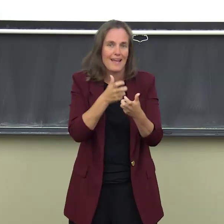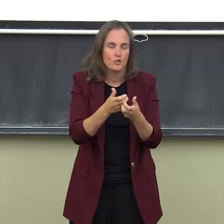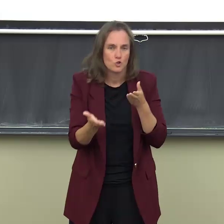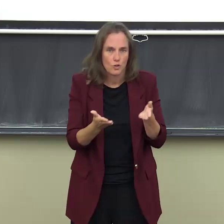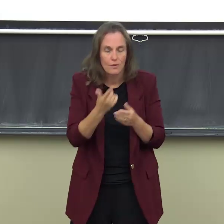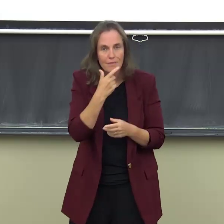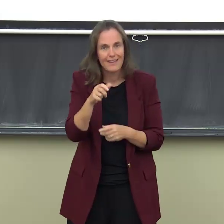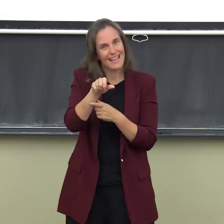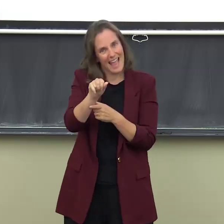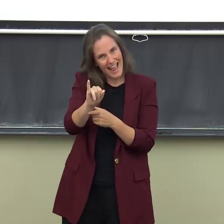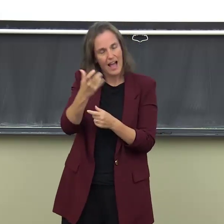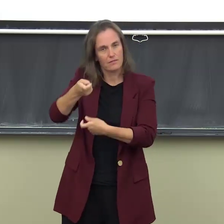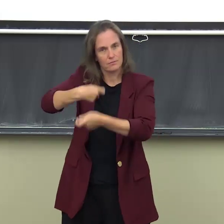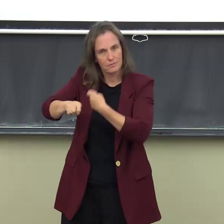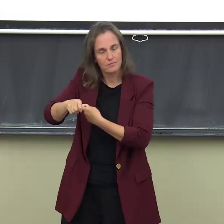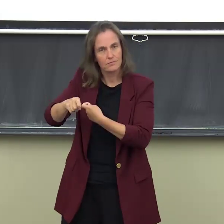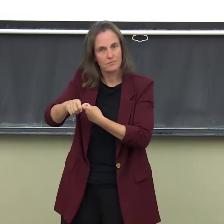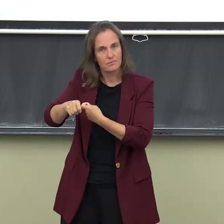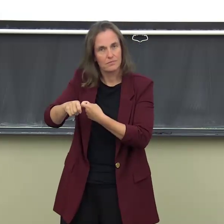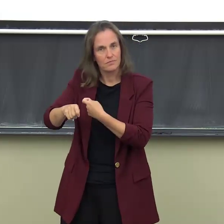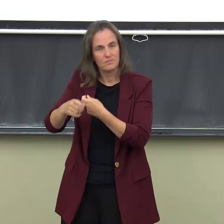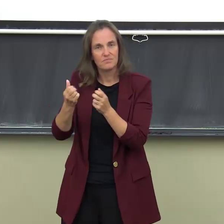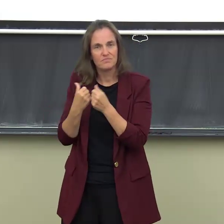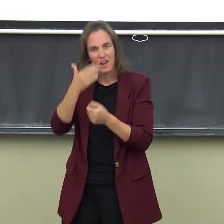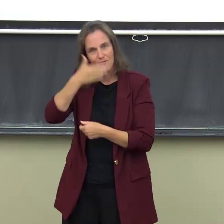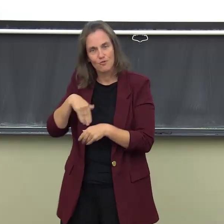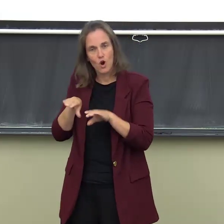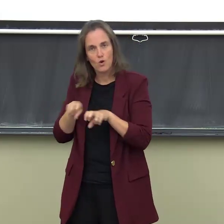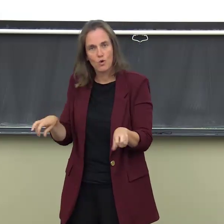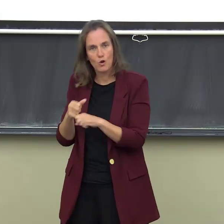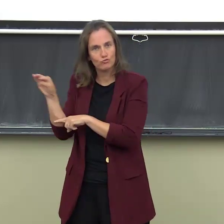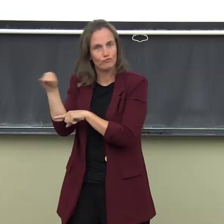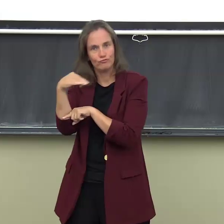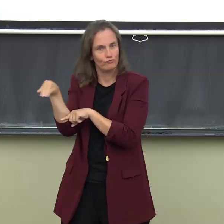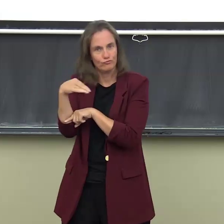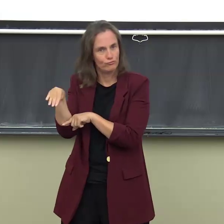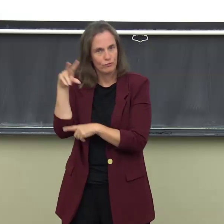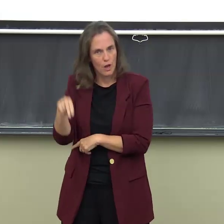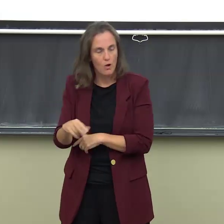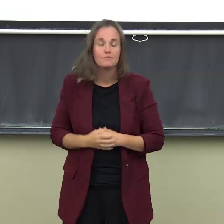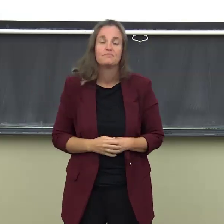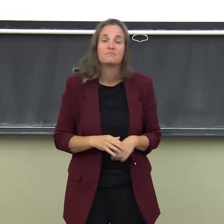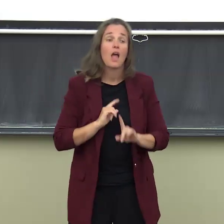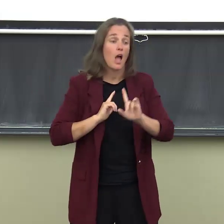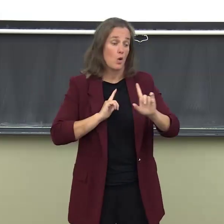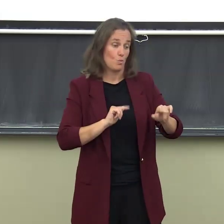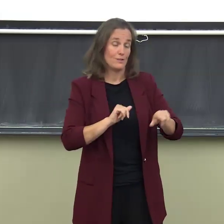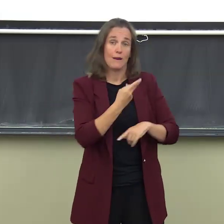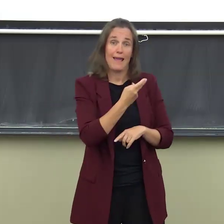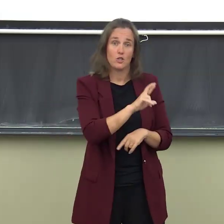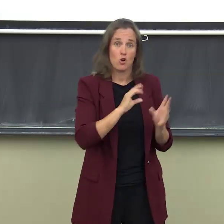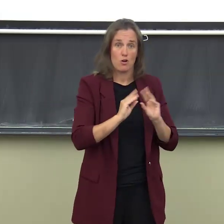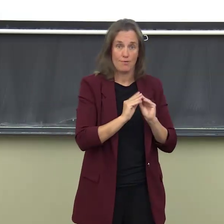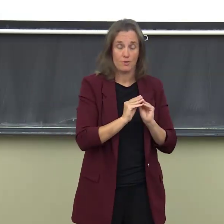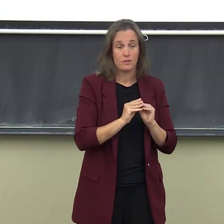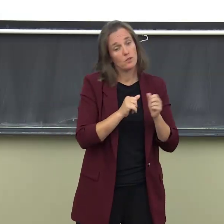because the AI will do that. And then I went to a HR conference, and what they were saying, well,